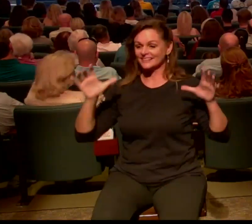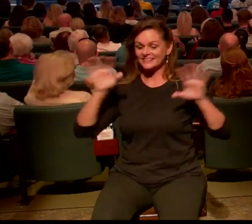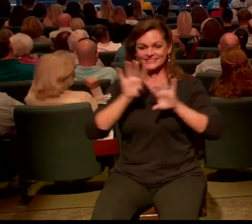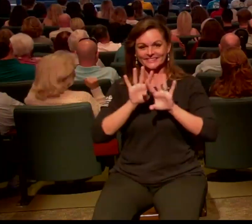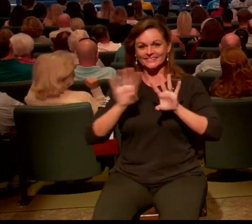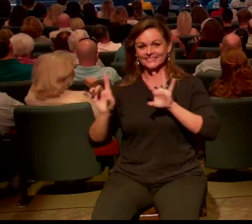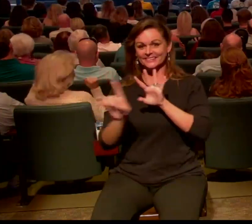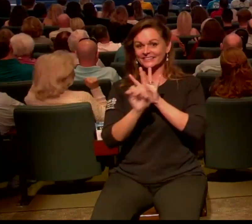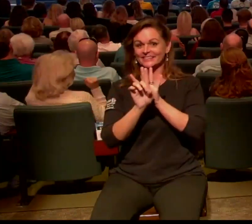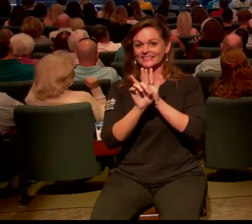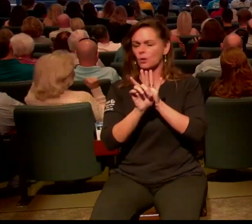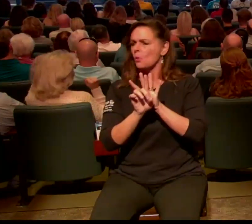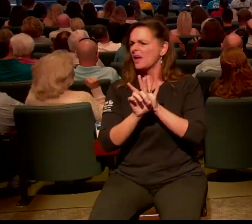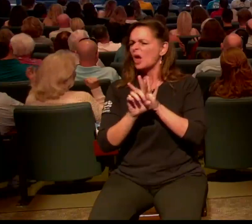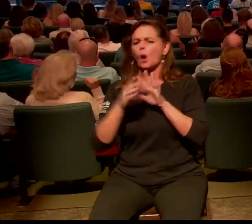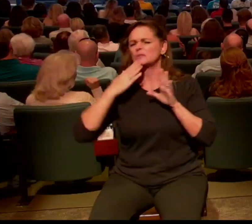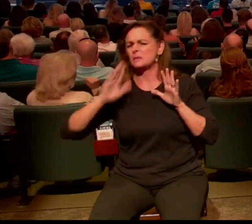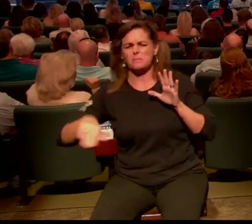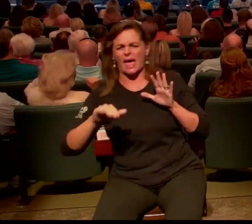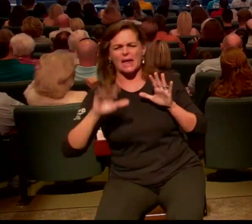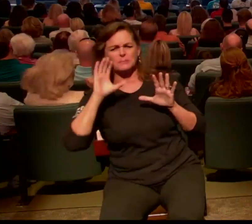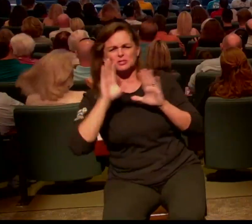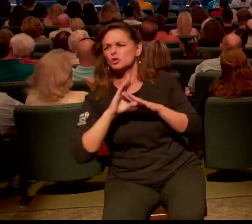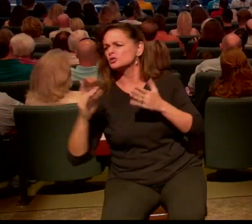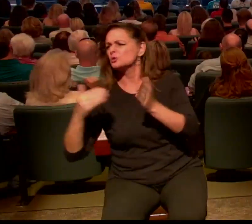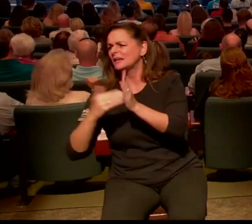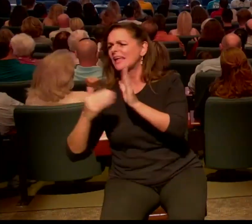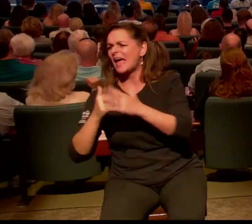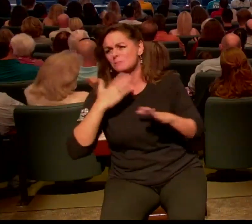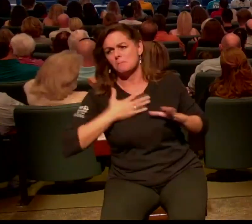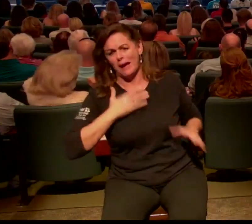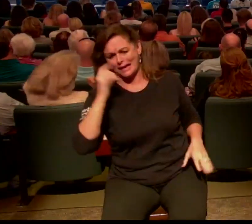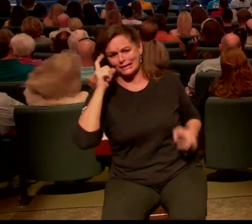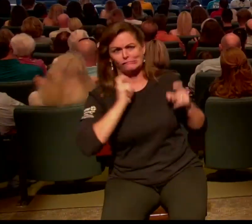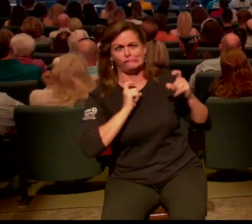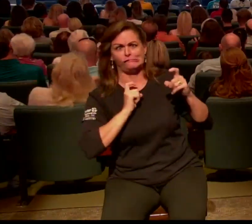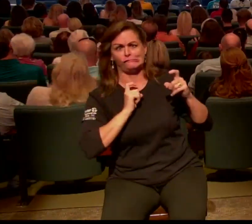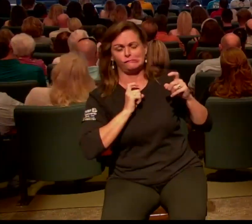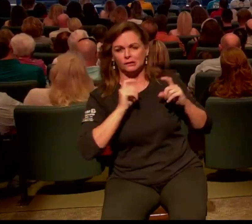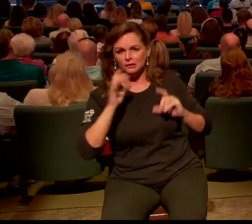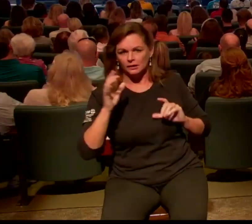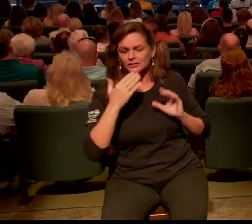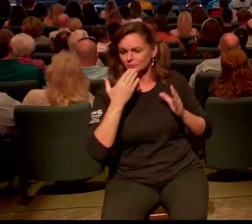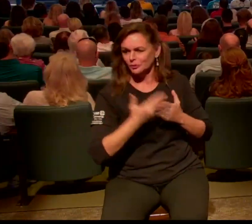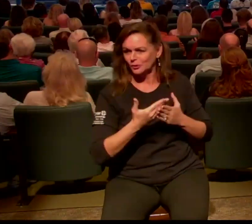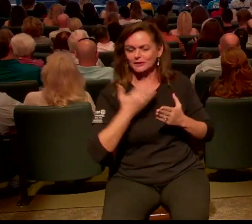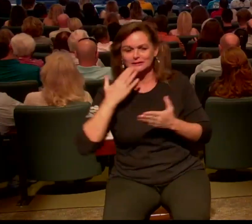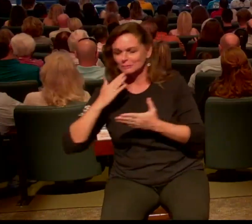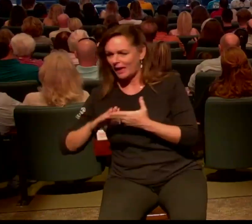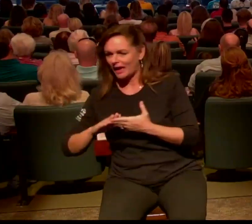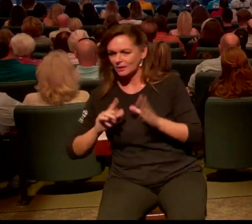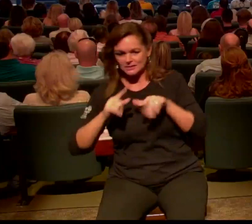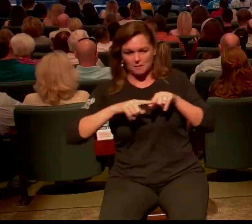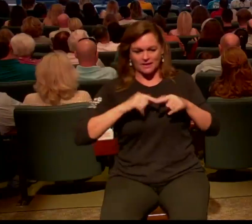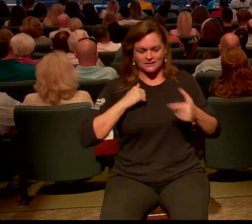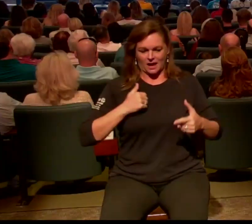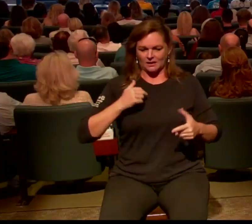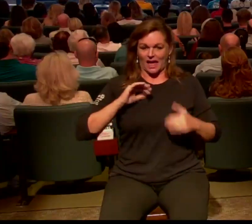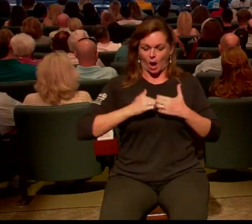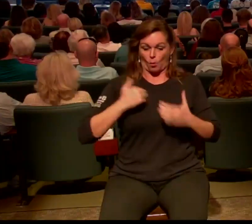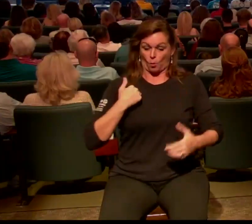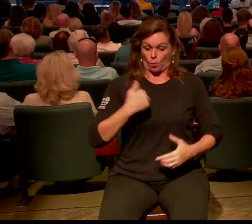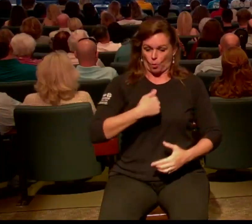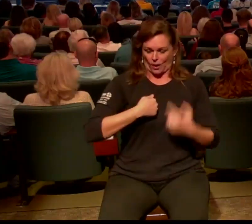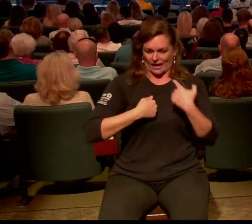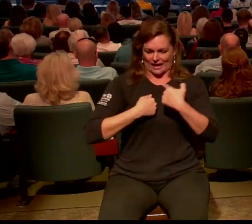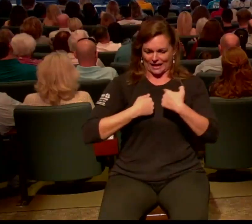bad, let's do another one. A bad picture. Come on, let's do it again. Let's do it again. We gauge the entire picture on how well we look. And